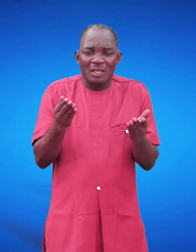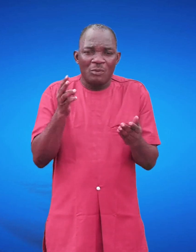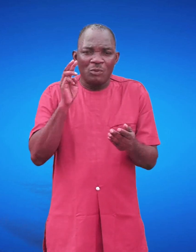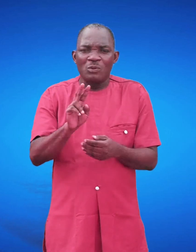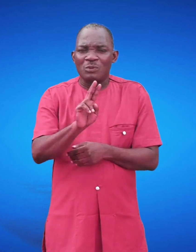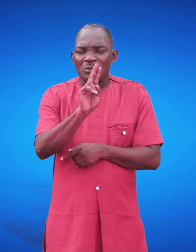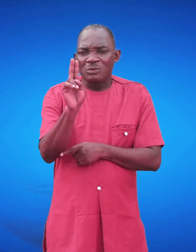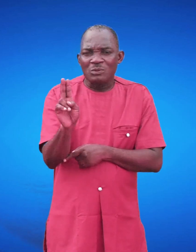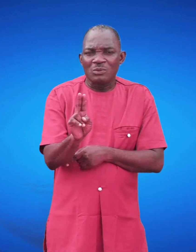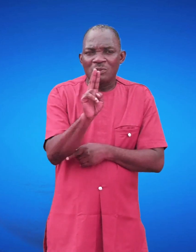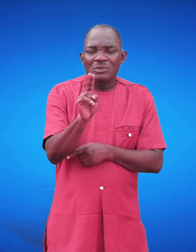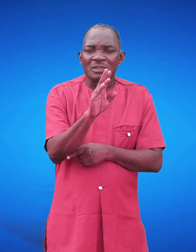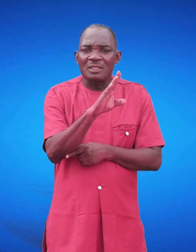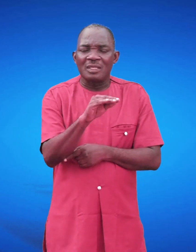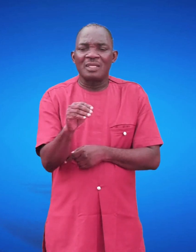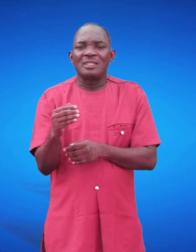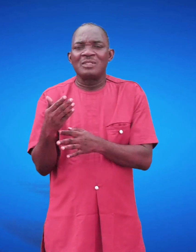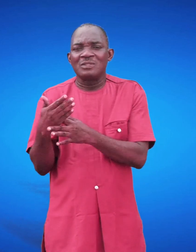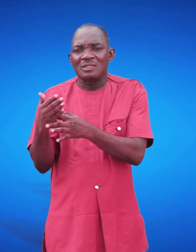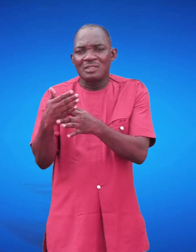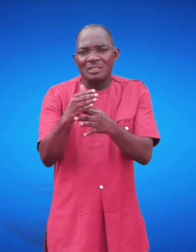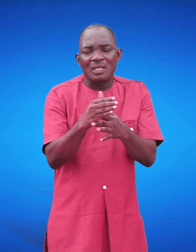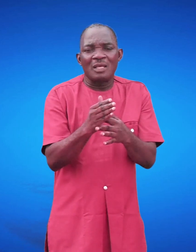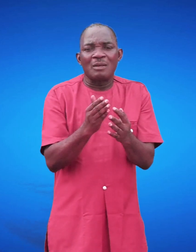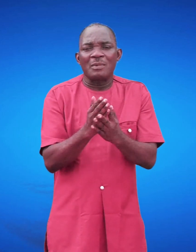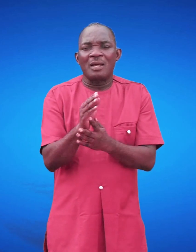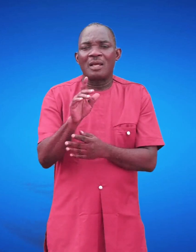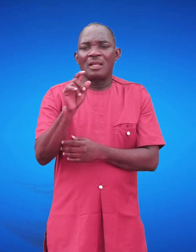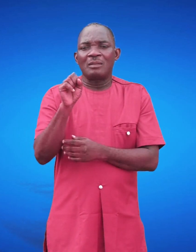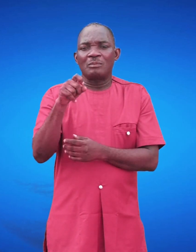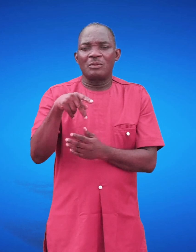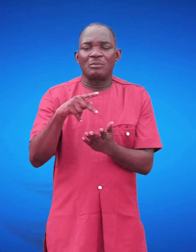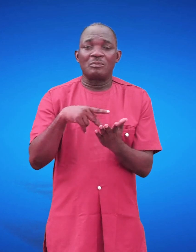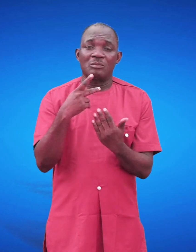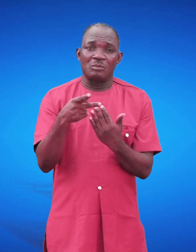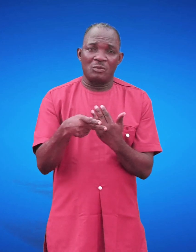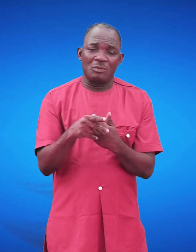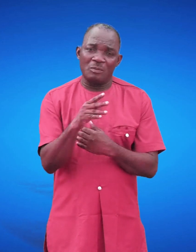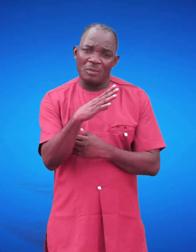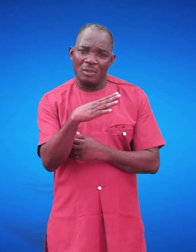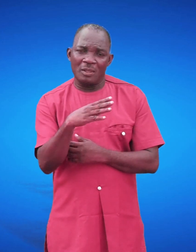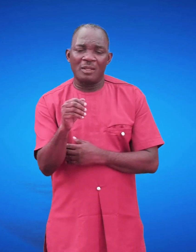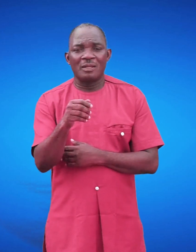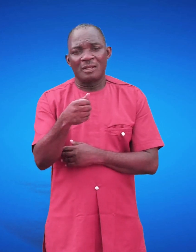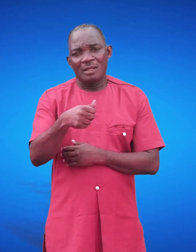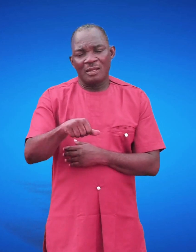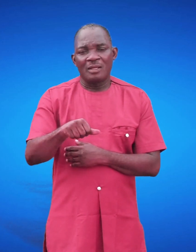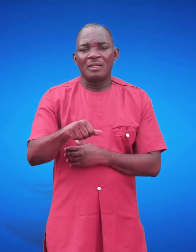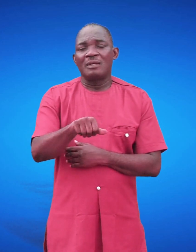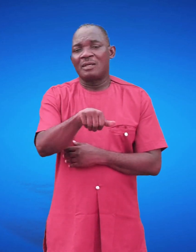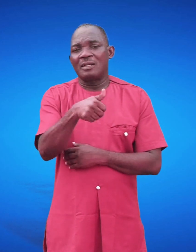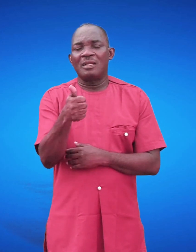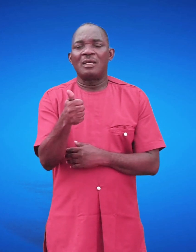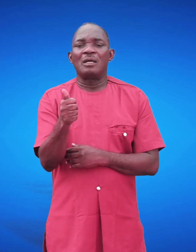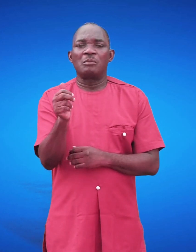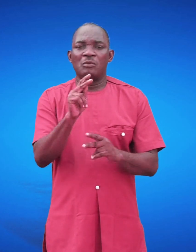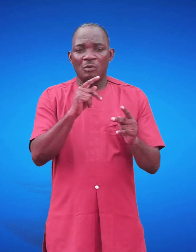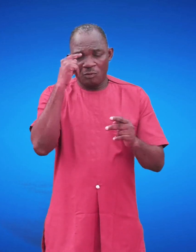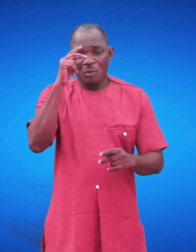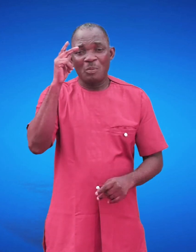used and shared by the LEAP program and other agents for the purposes